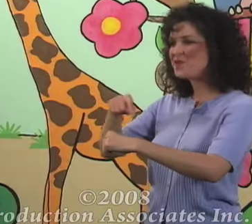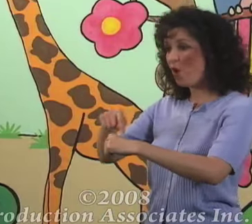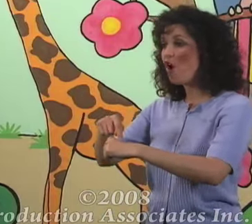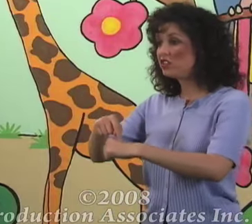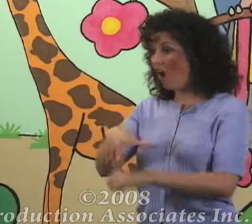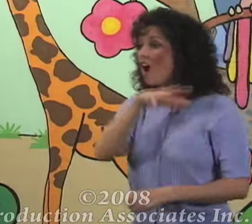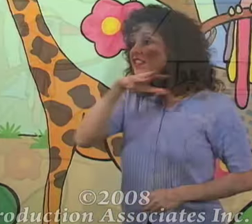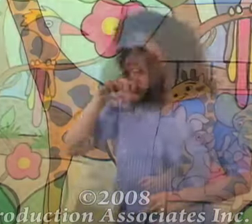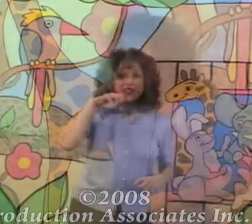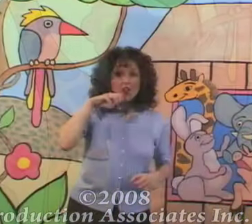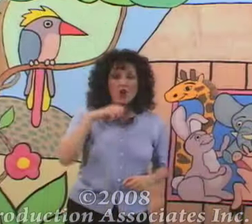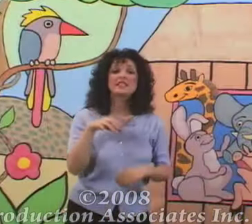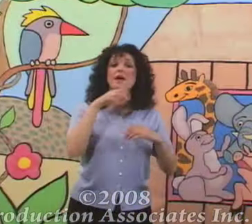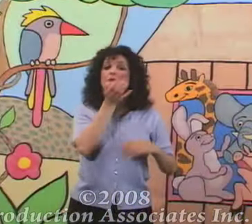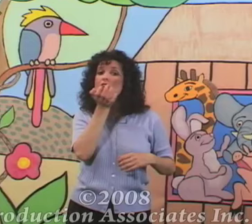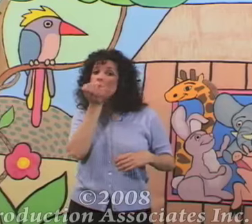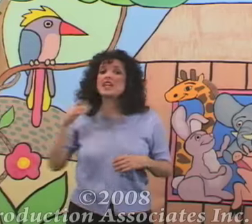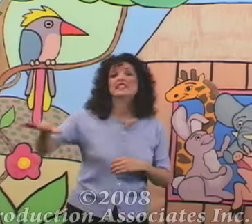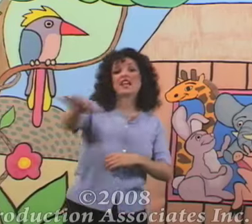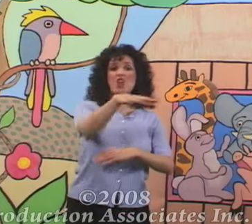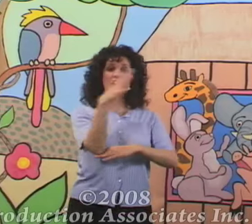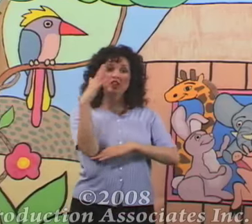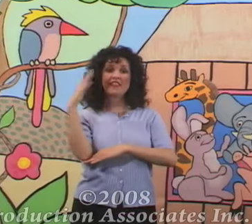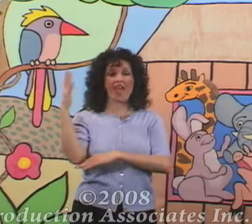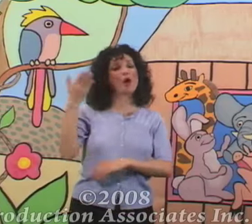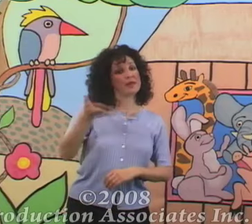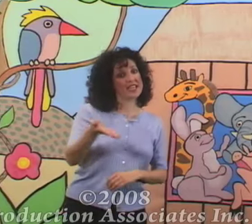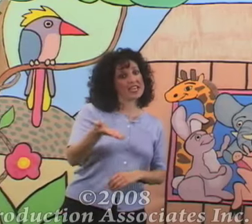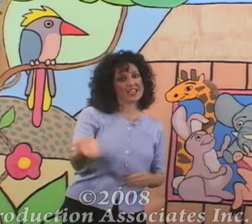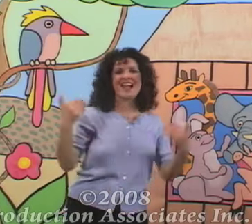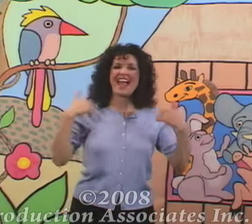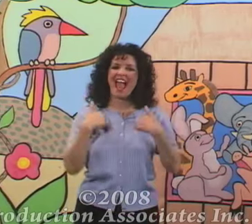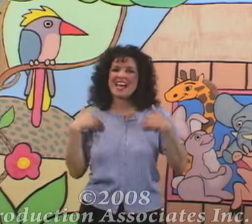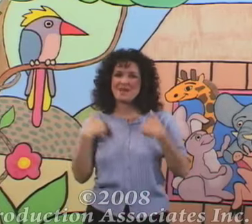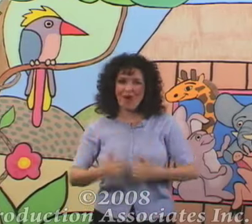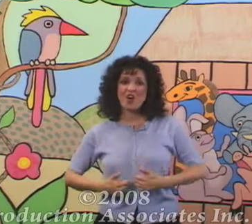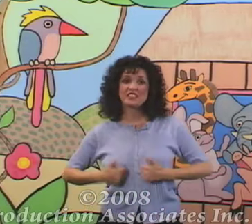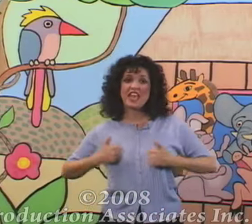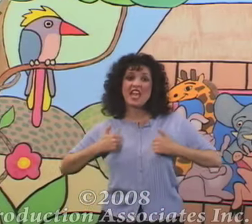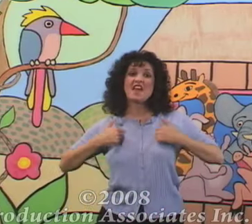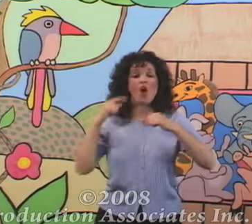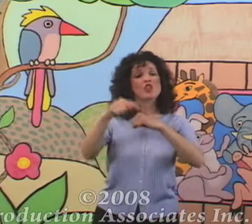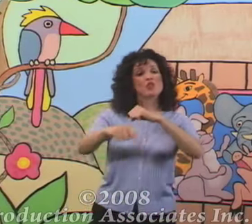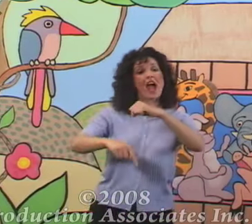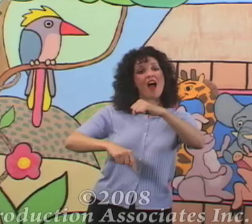world. On deserts and prairies and jungles there'll be, animals live all around